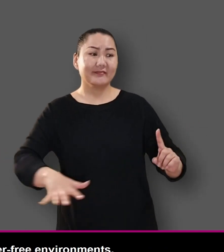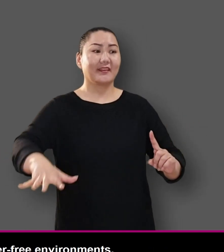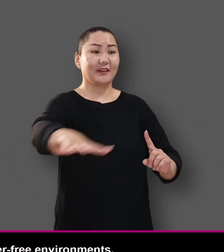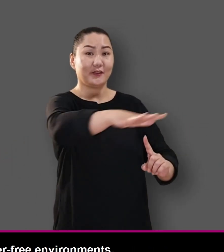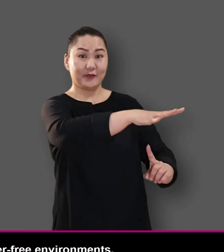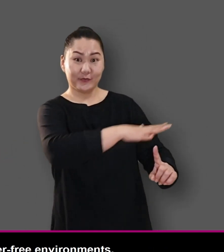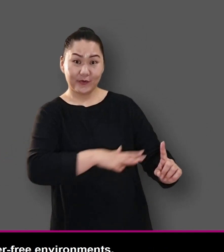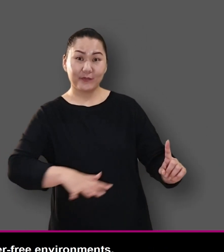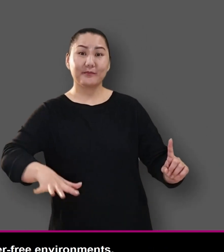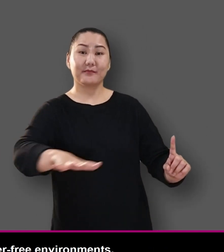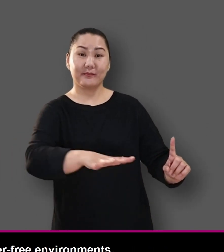environments,